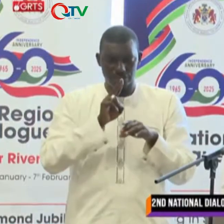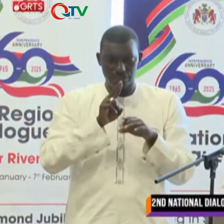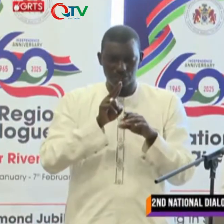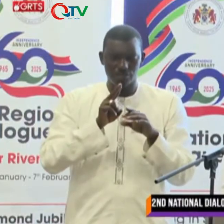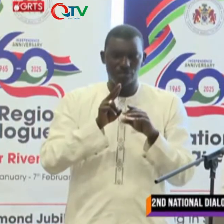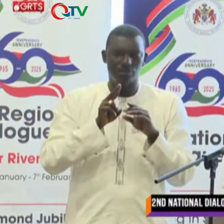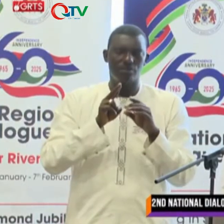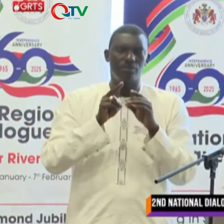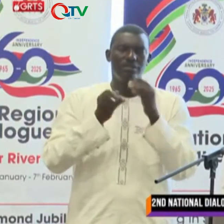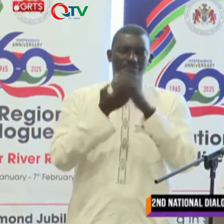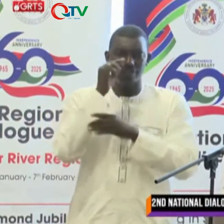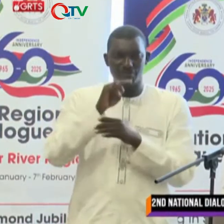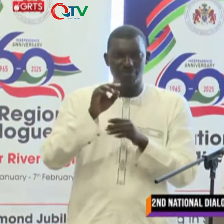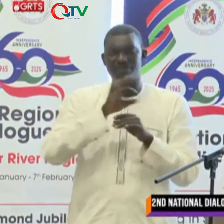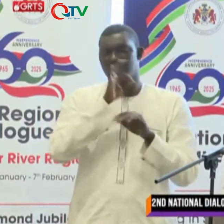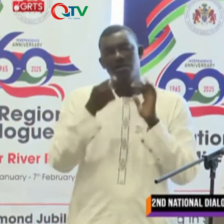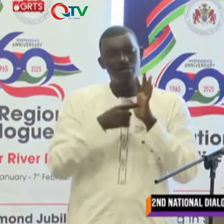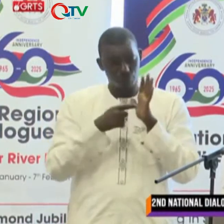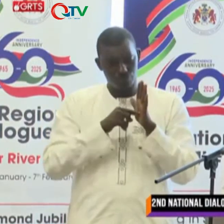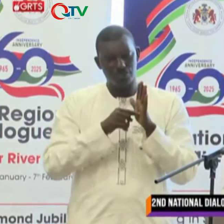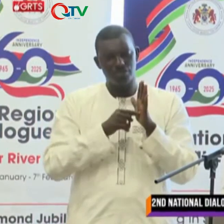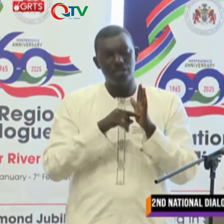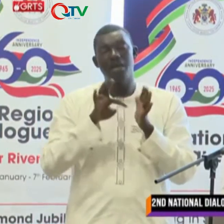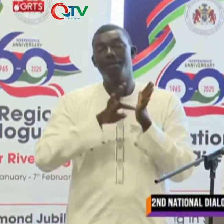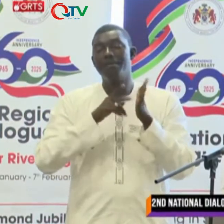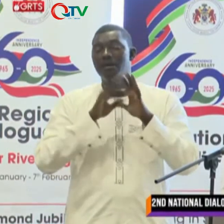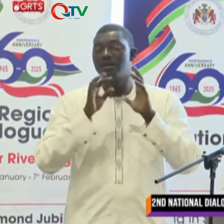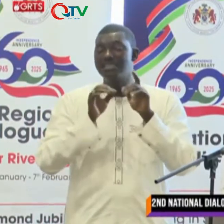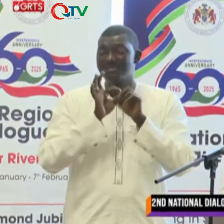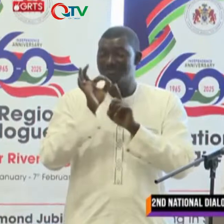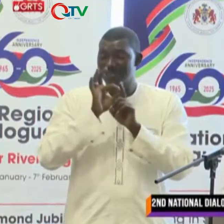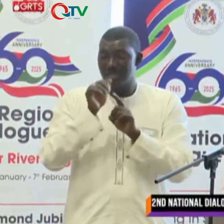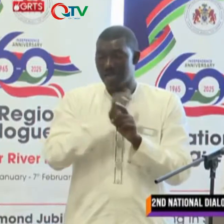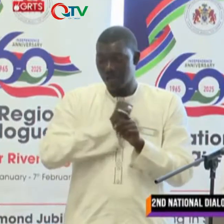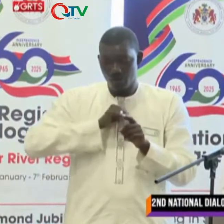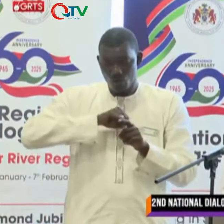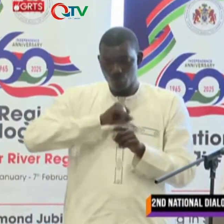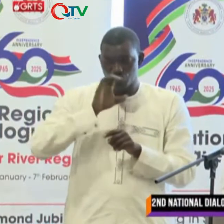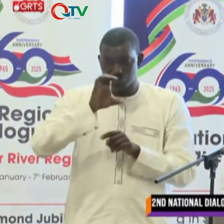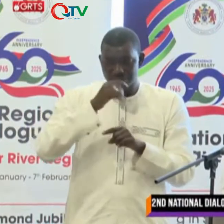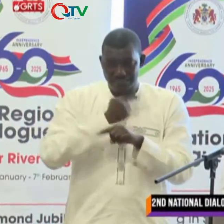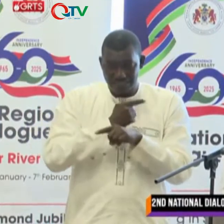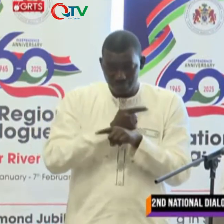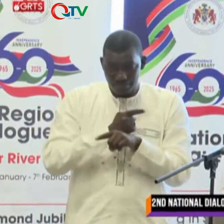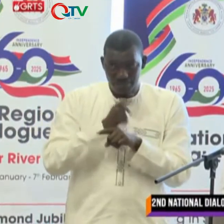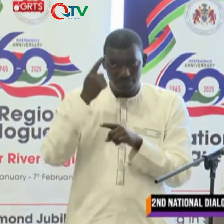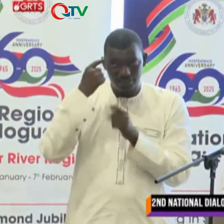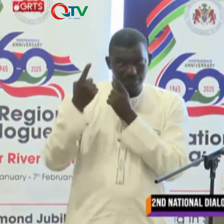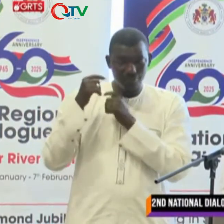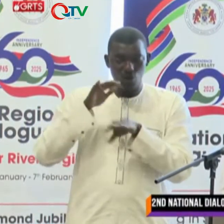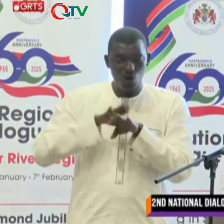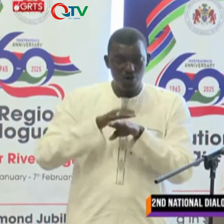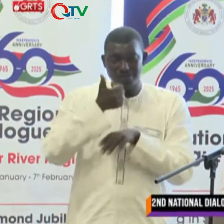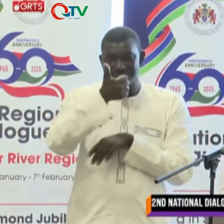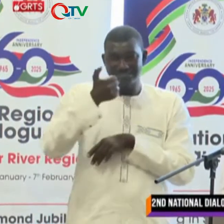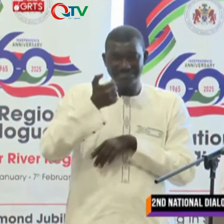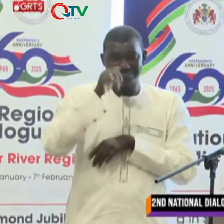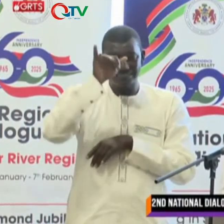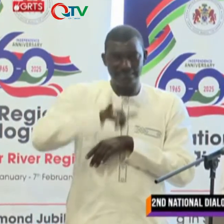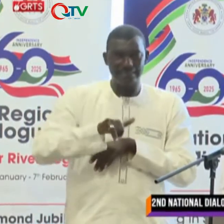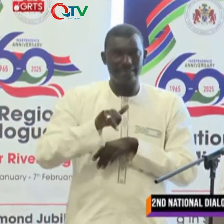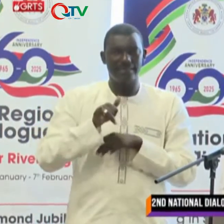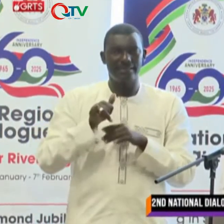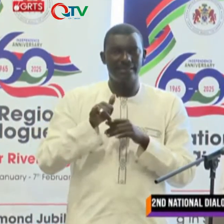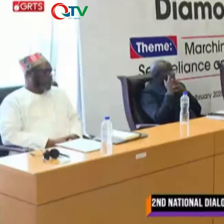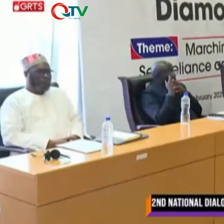profound significance, especially considering that our country is reflecting on its 60-year journey